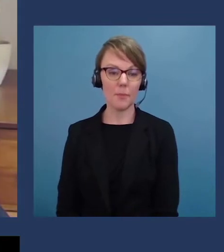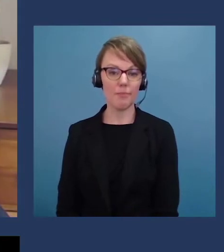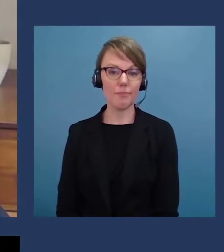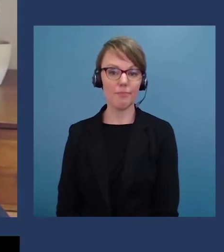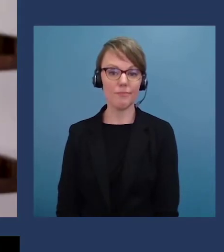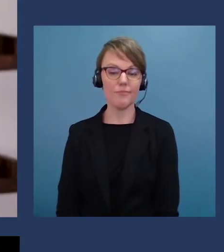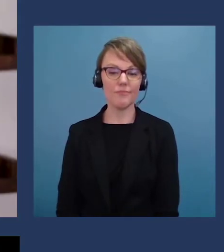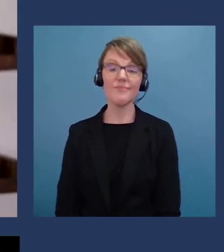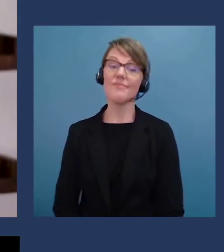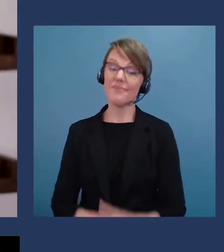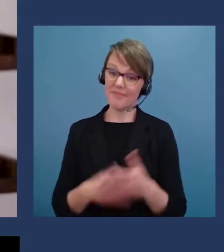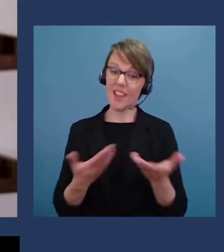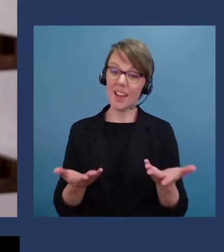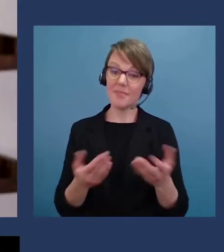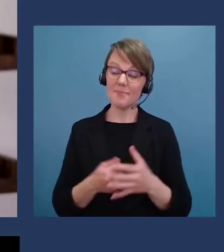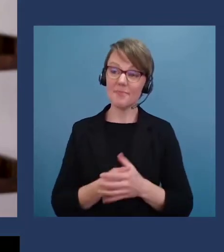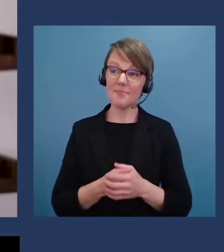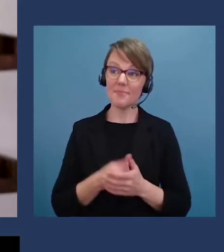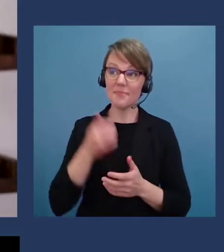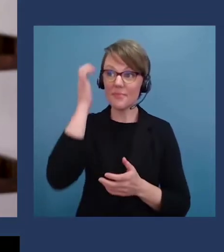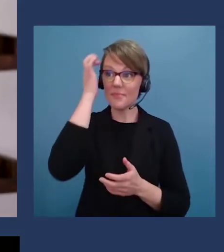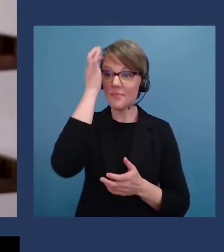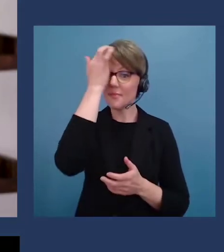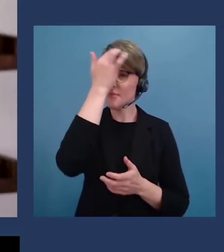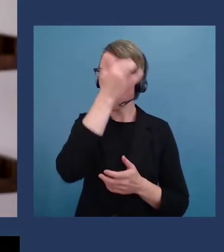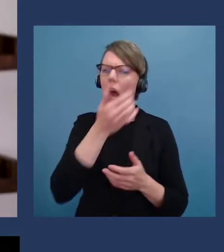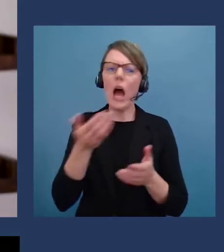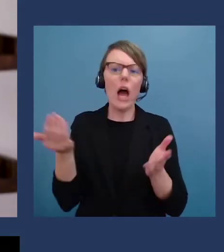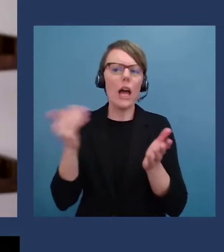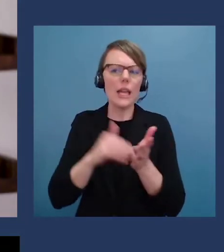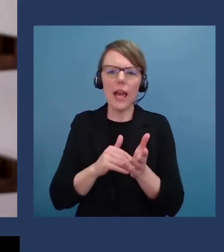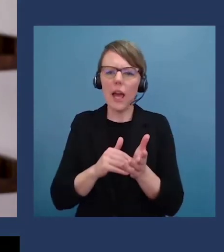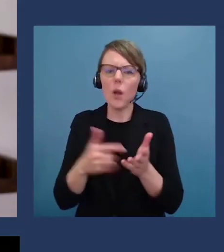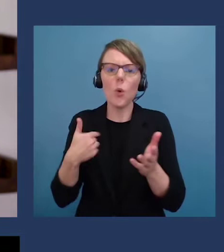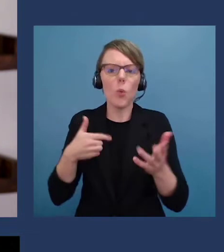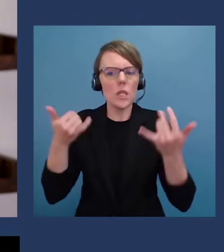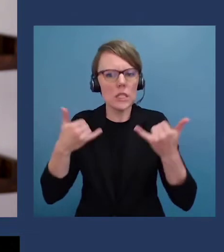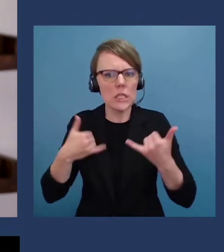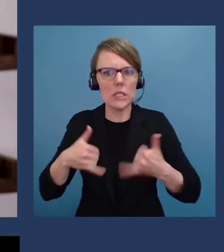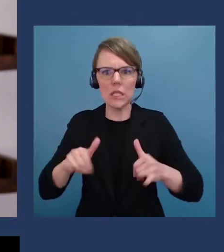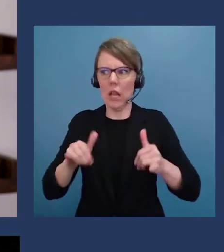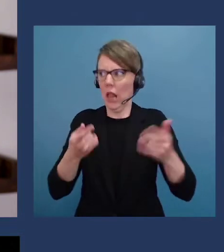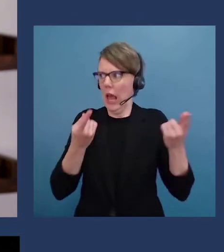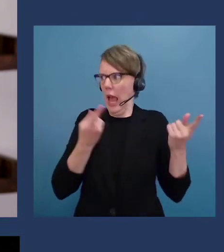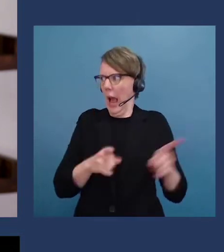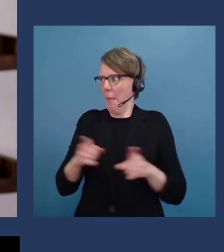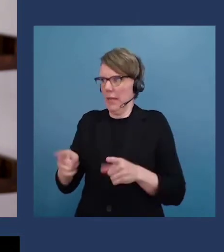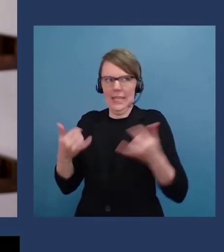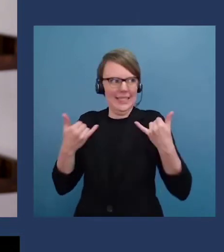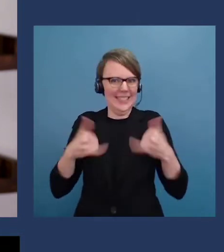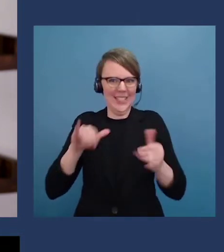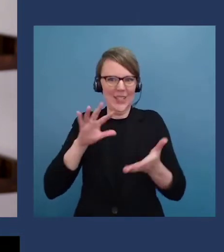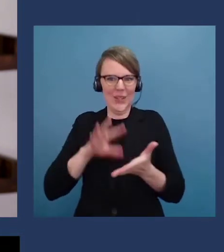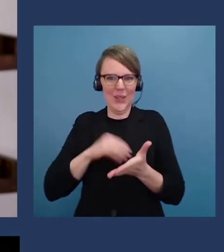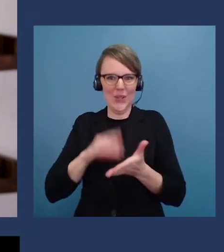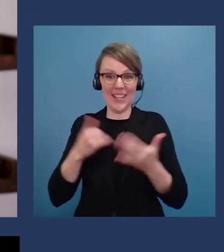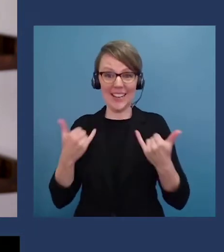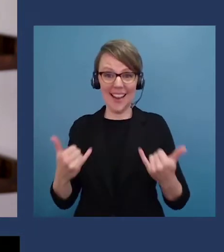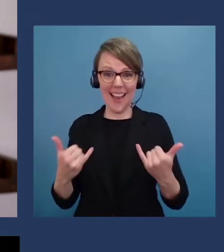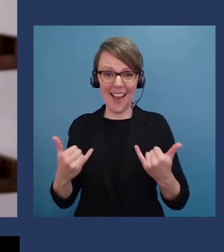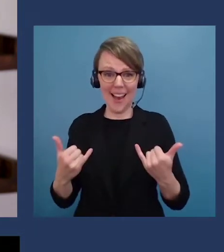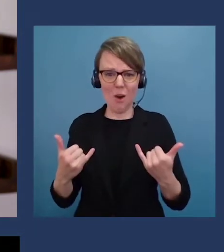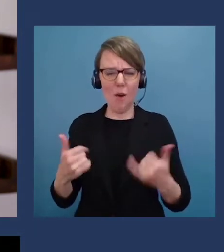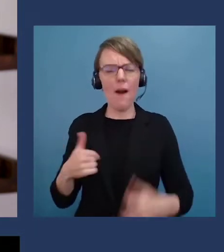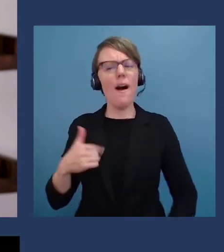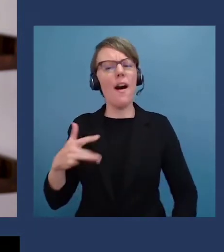to help people follow along in meetings, is another capability. The Xbox adaptive controller,